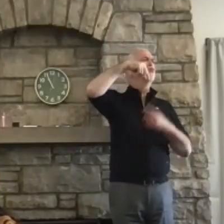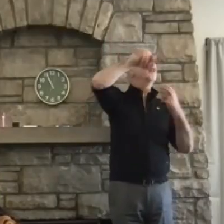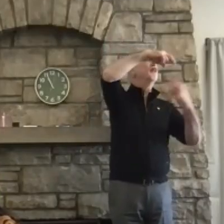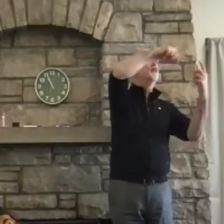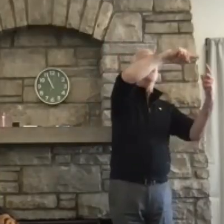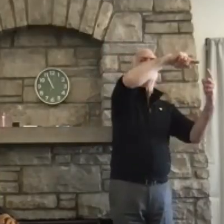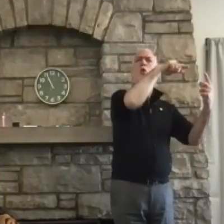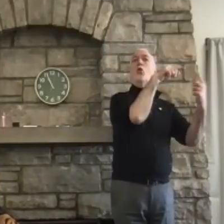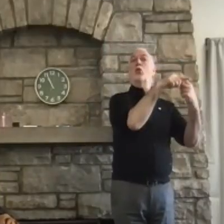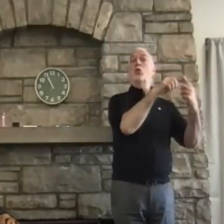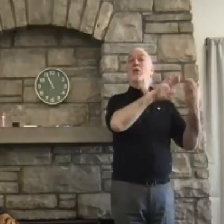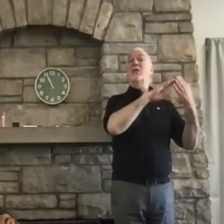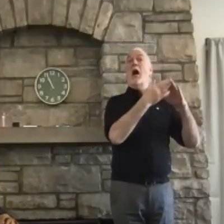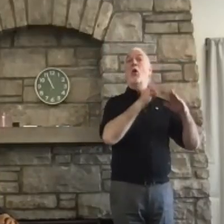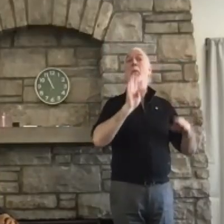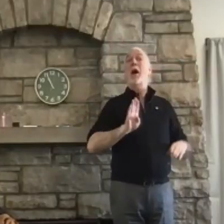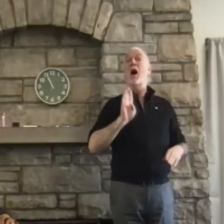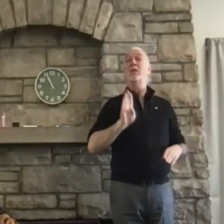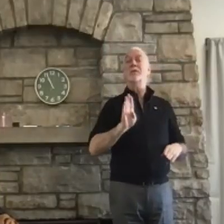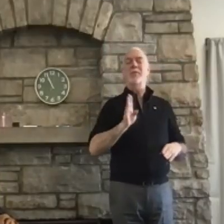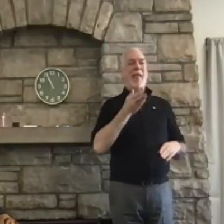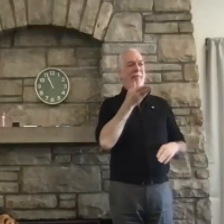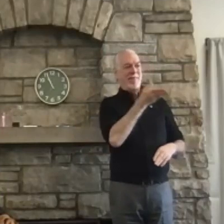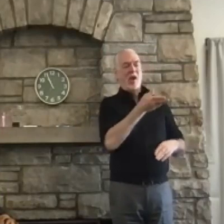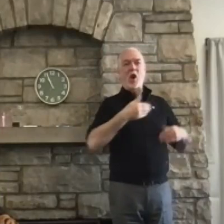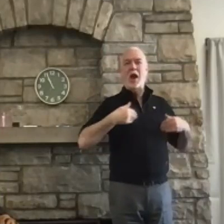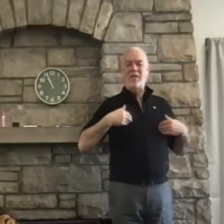to the Perkins School